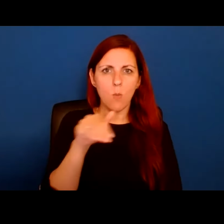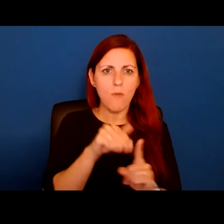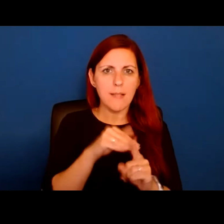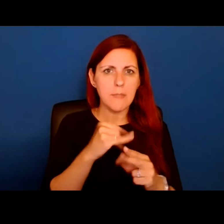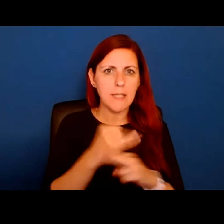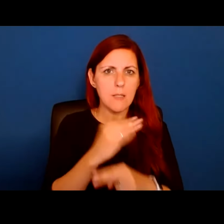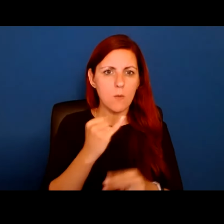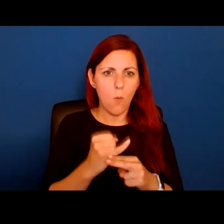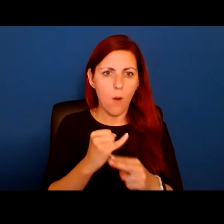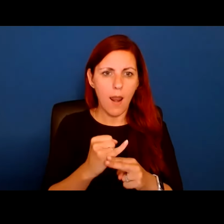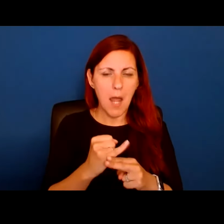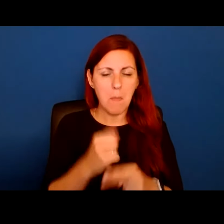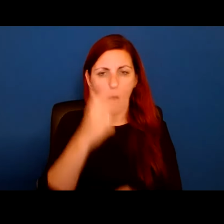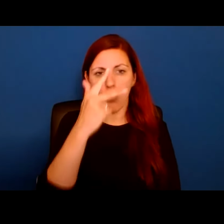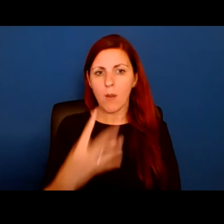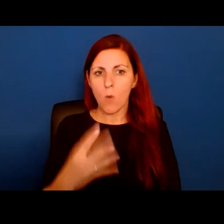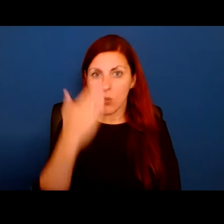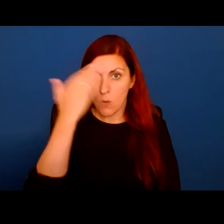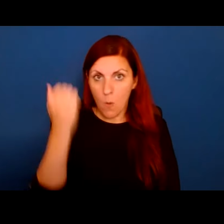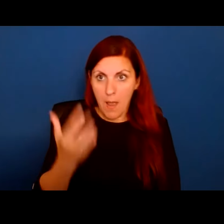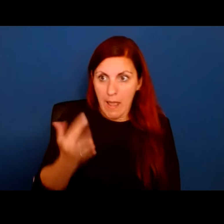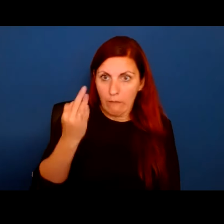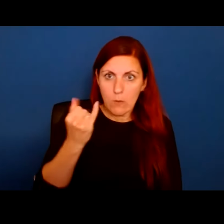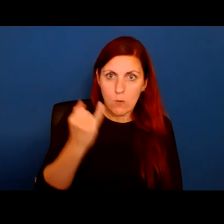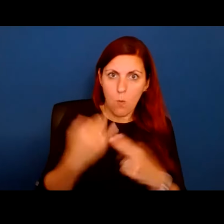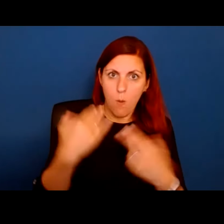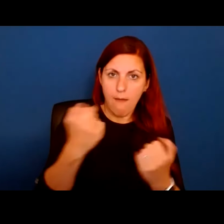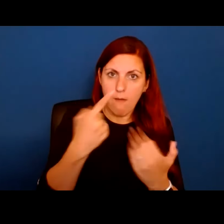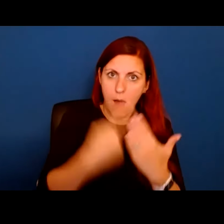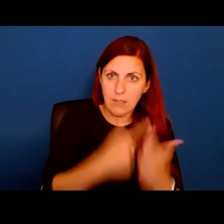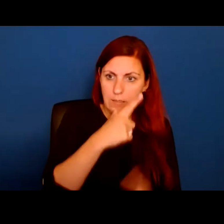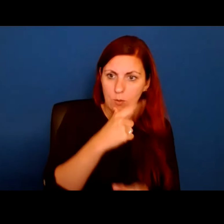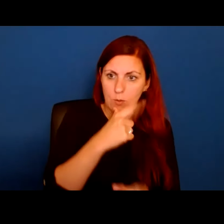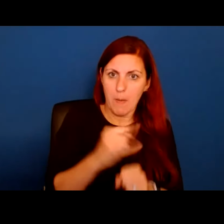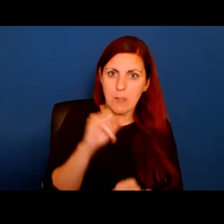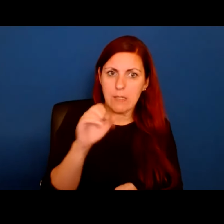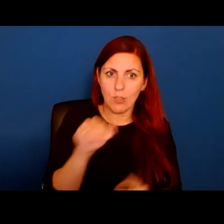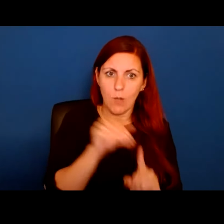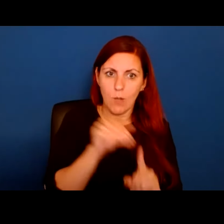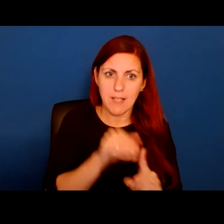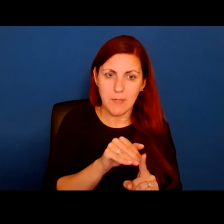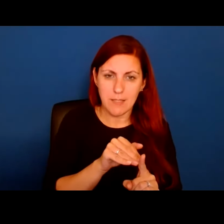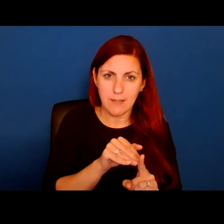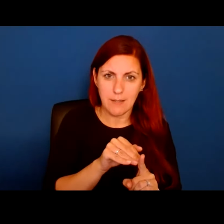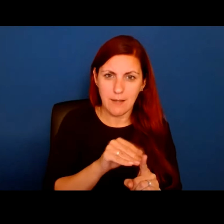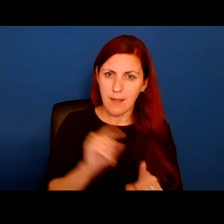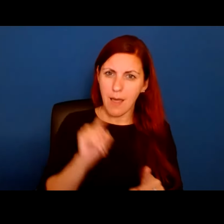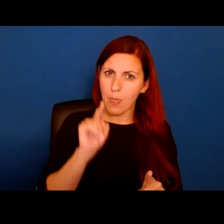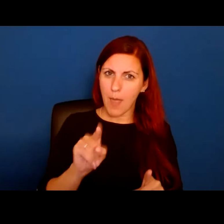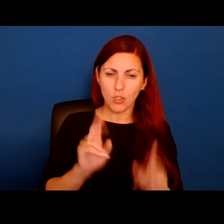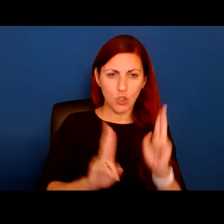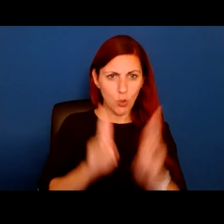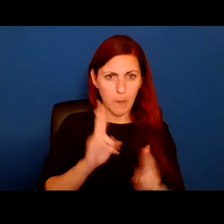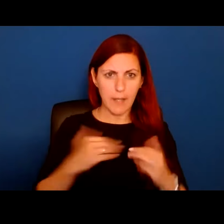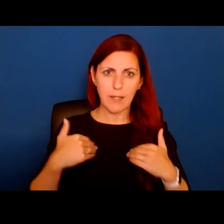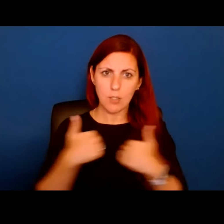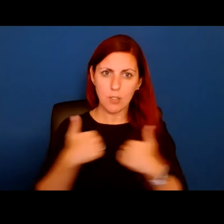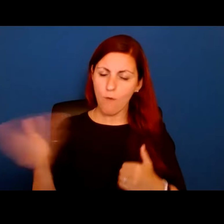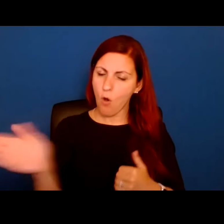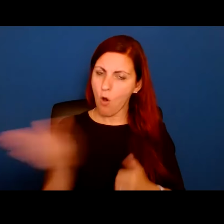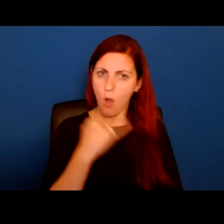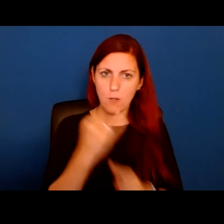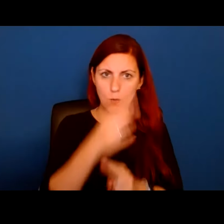don't know if the school has a sexual harassment policy. That's got to be concerning for all school principals and the Department of Education.